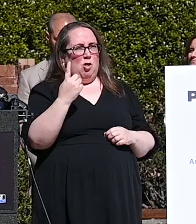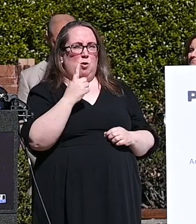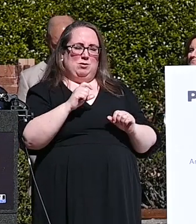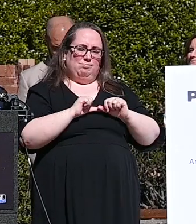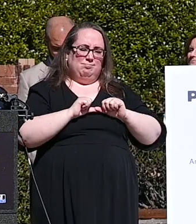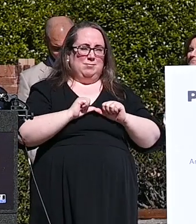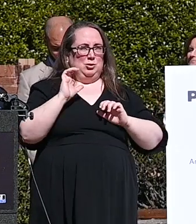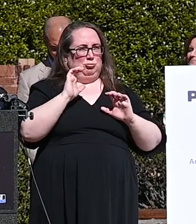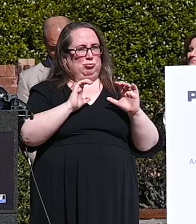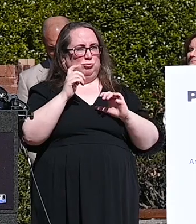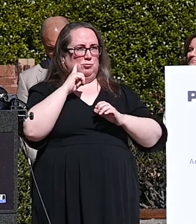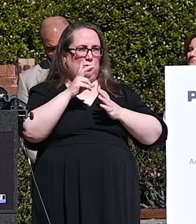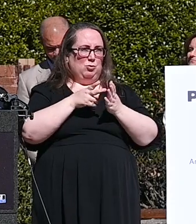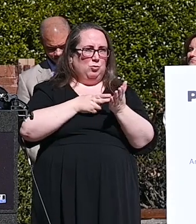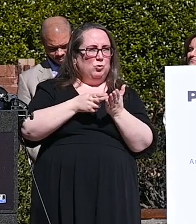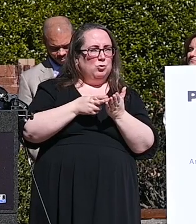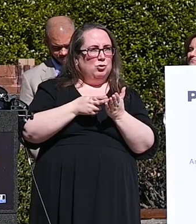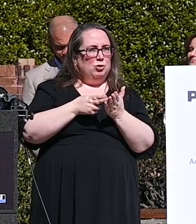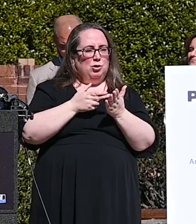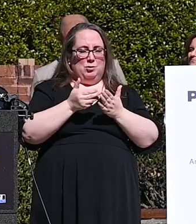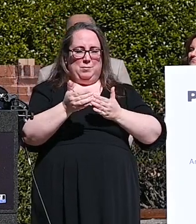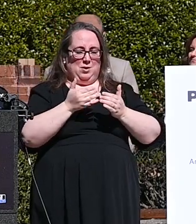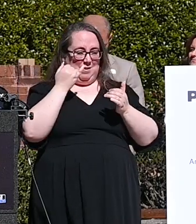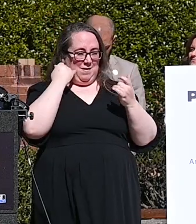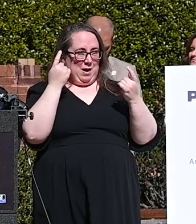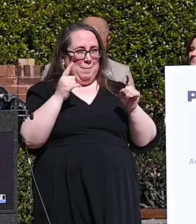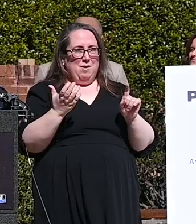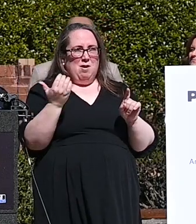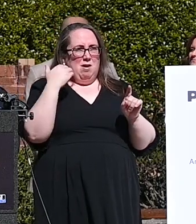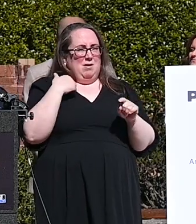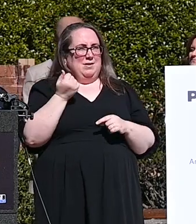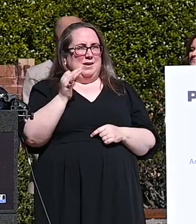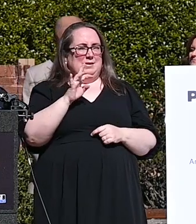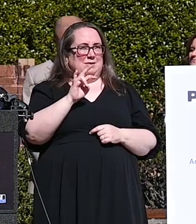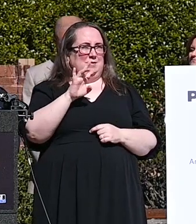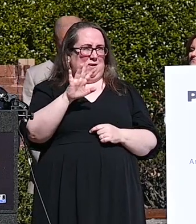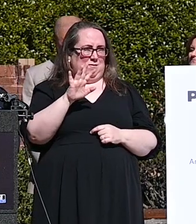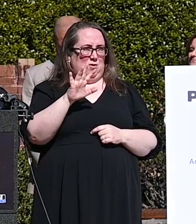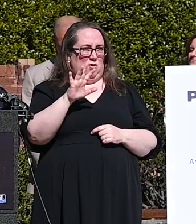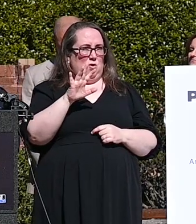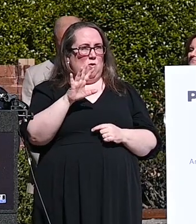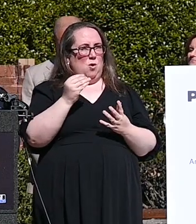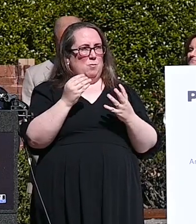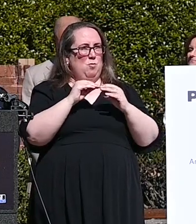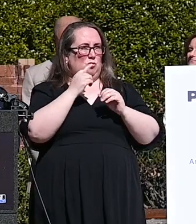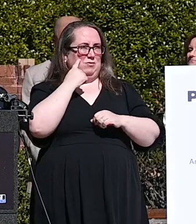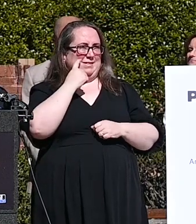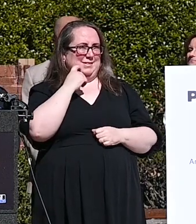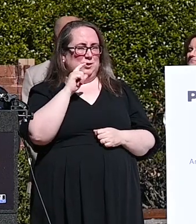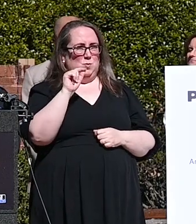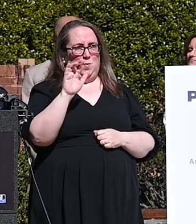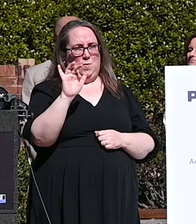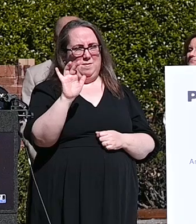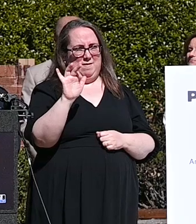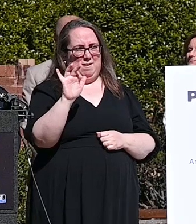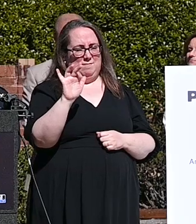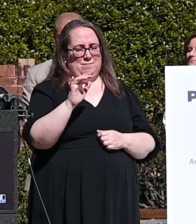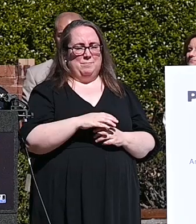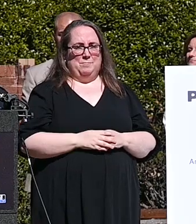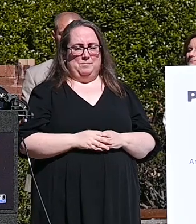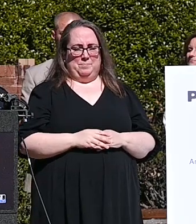searching for the truth, whether the crime took place in 1975 or 2025.